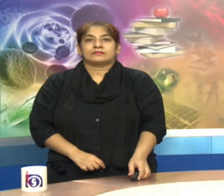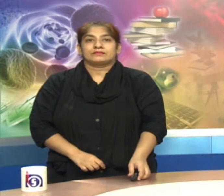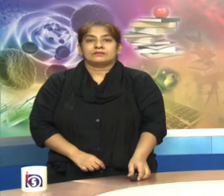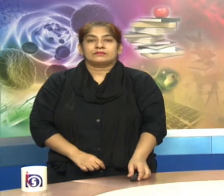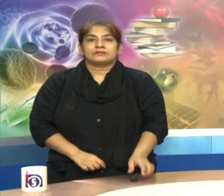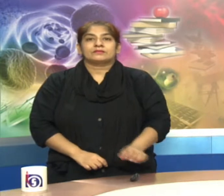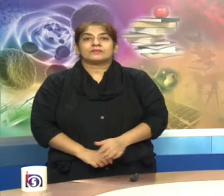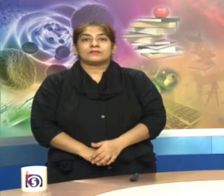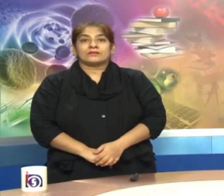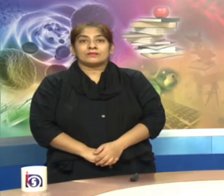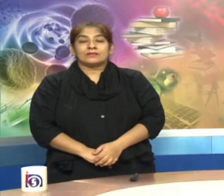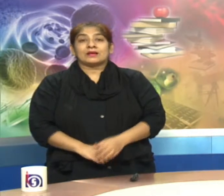So now